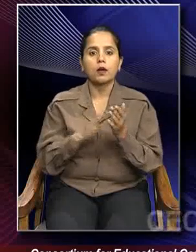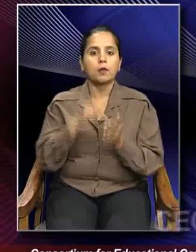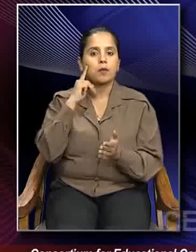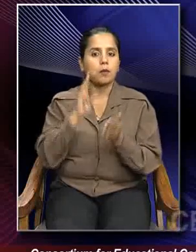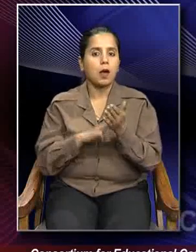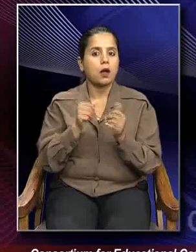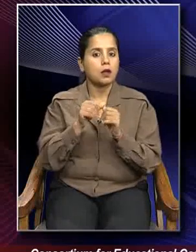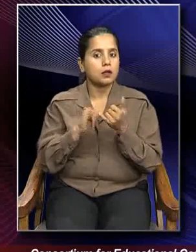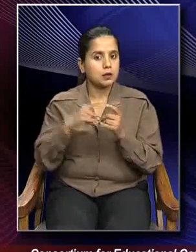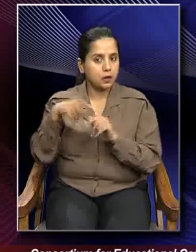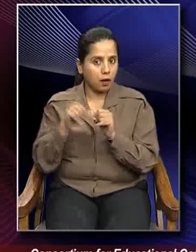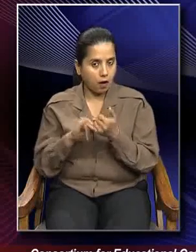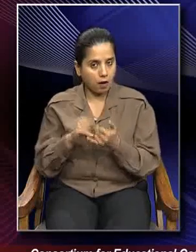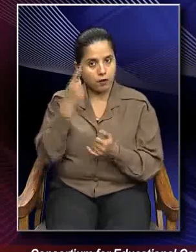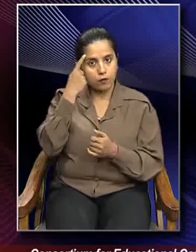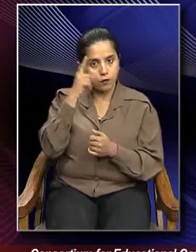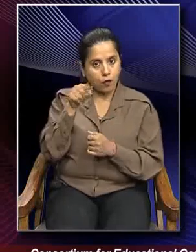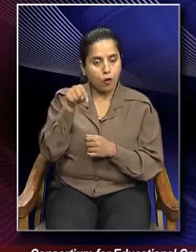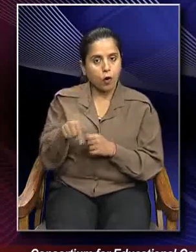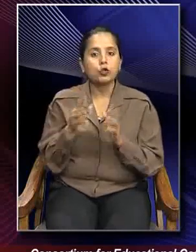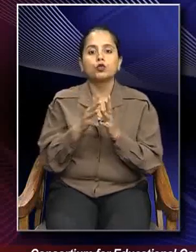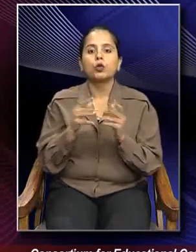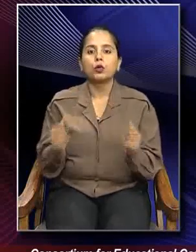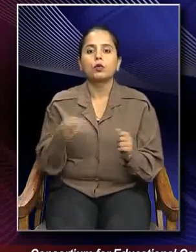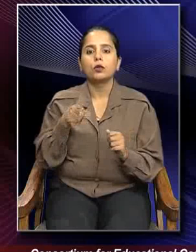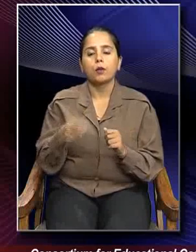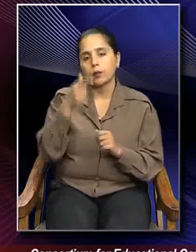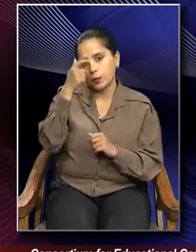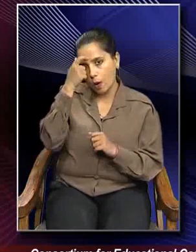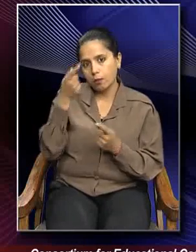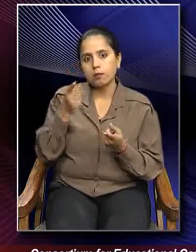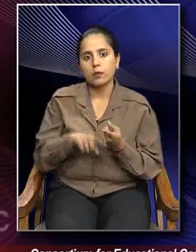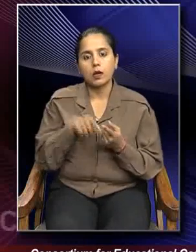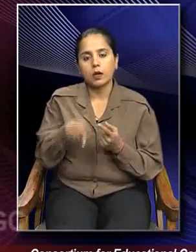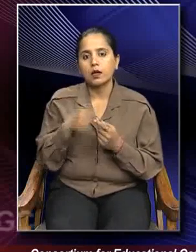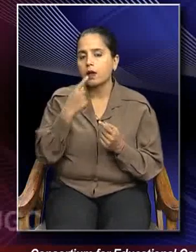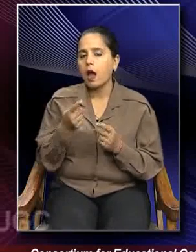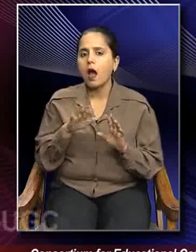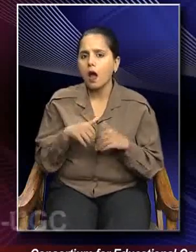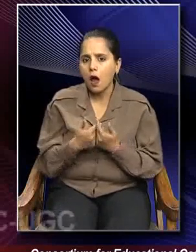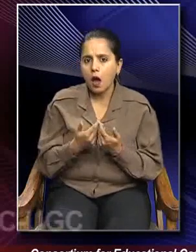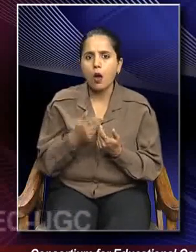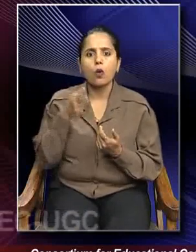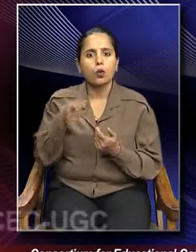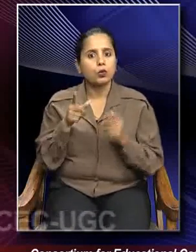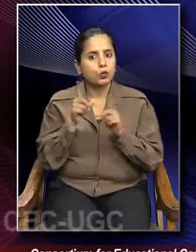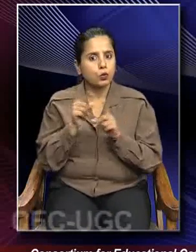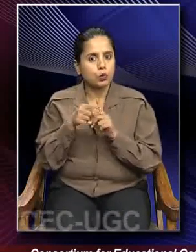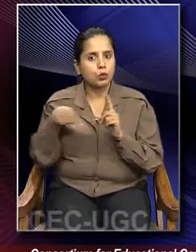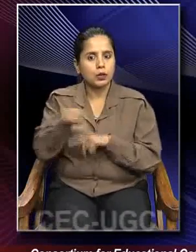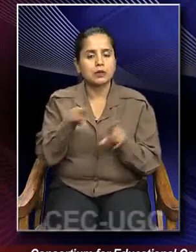Mīmāṃsakas is for the solution of the problem how an act like